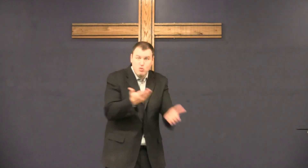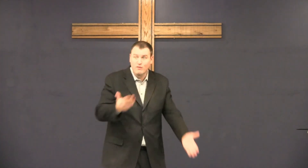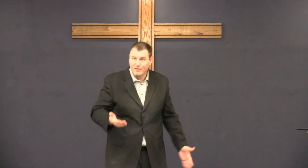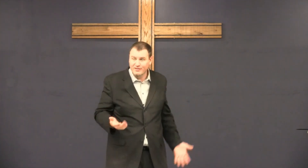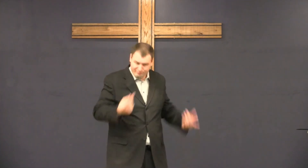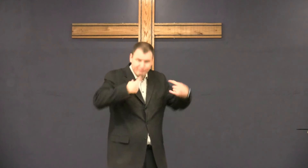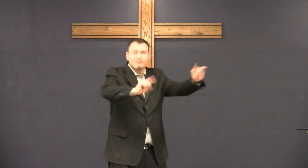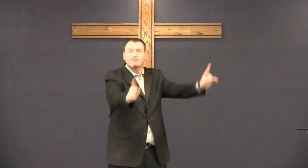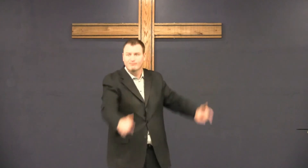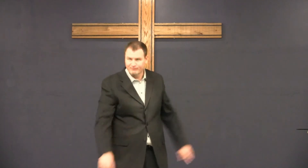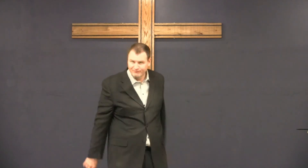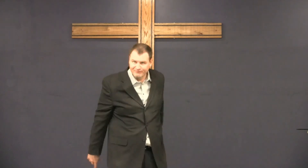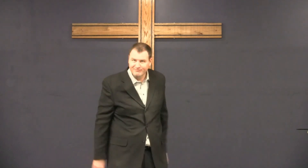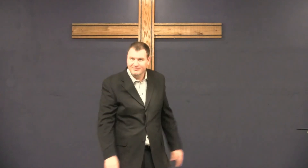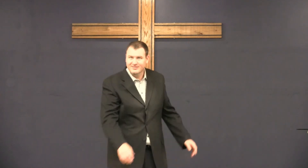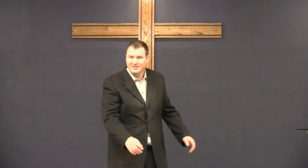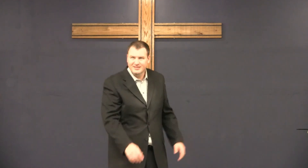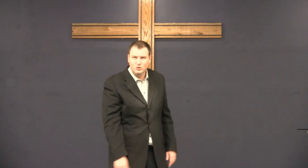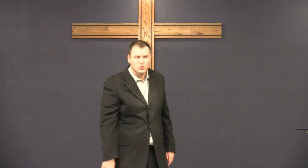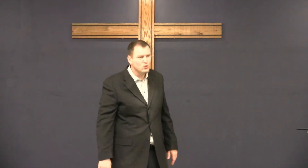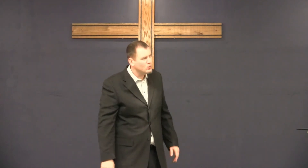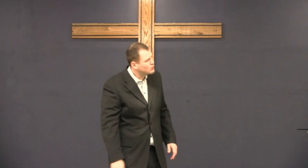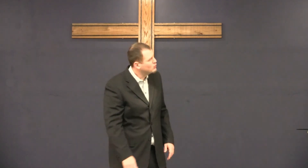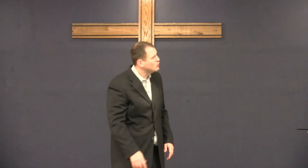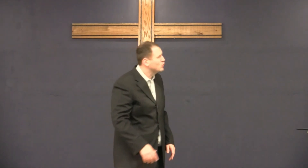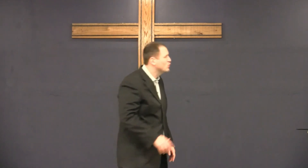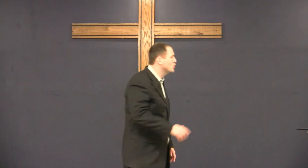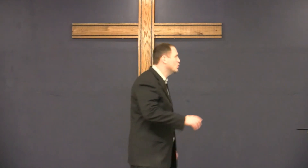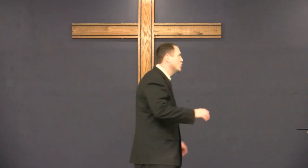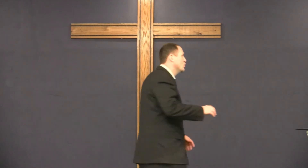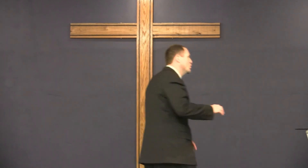And then there was proof that these things happened.